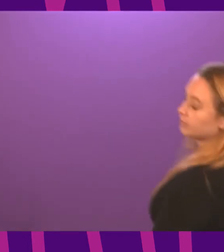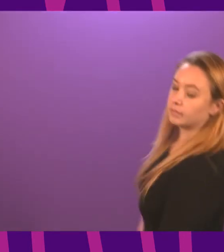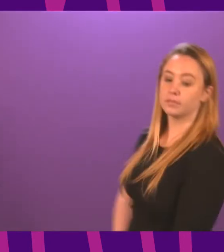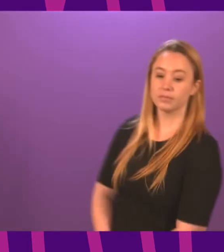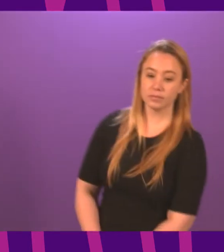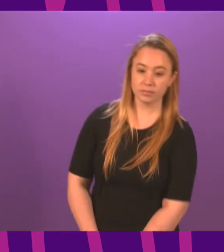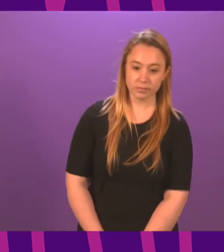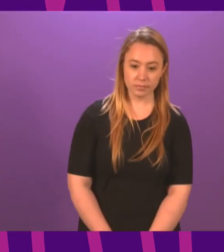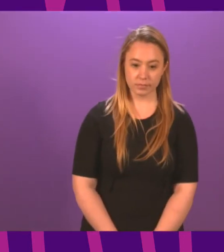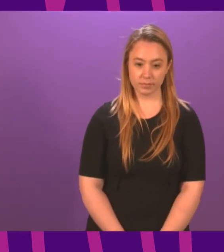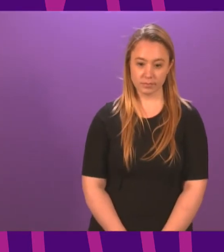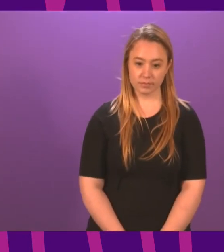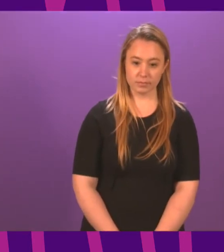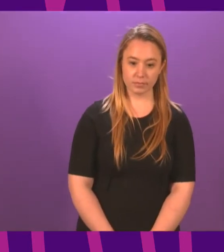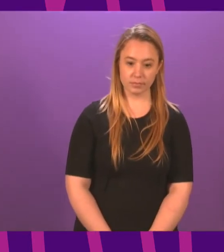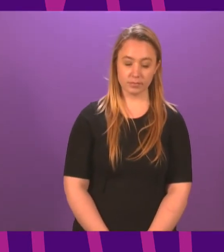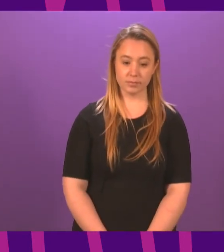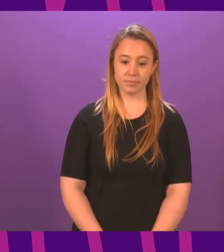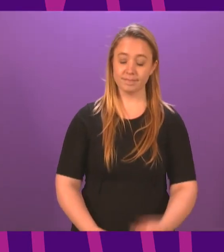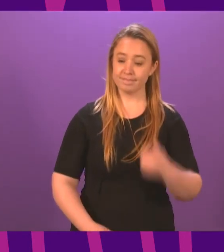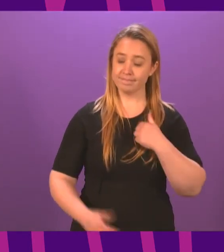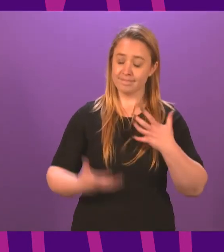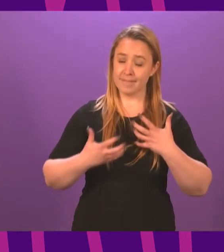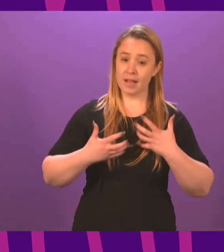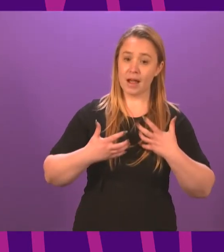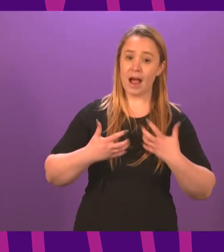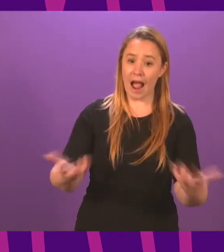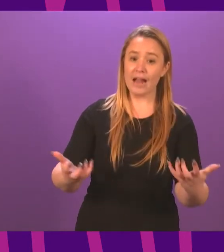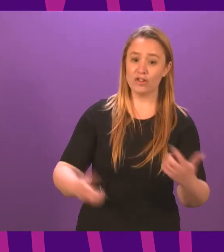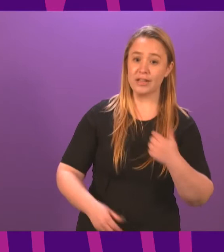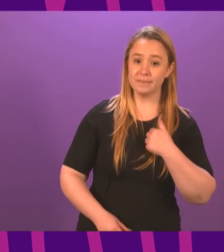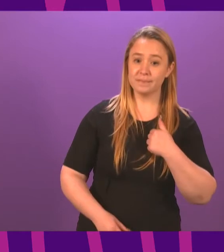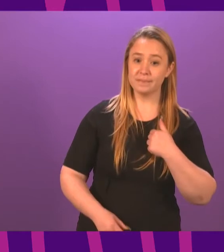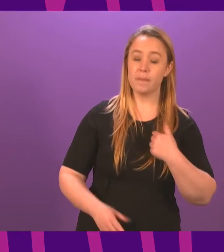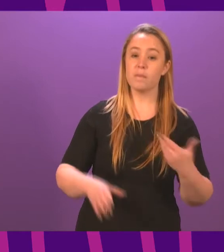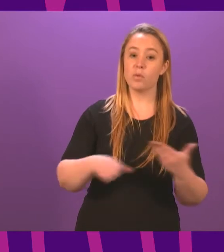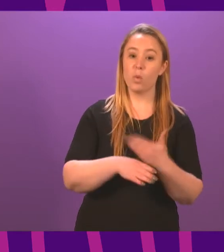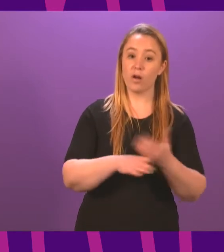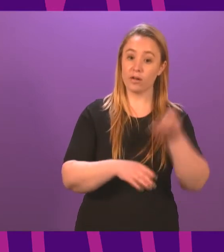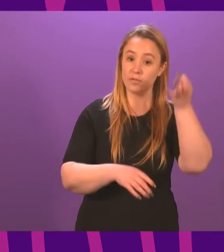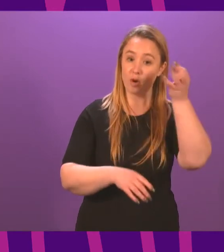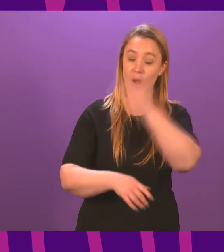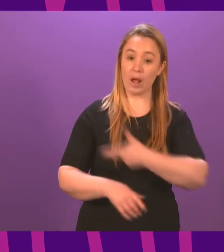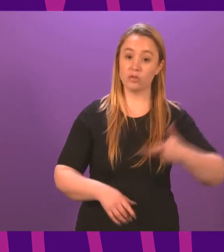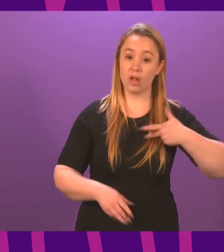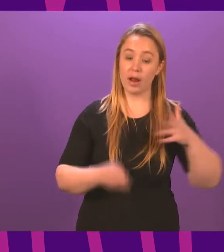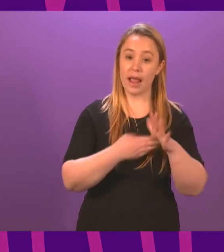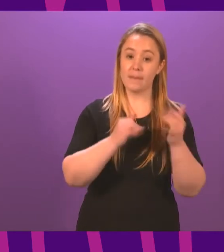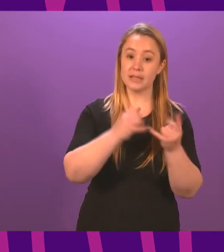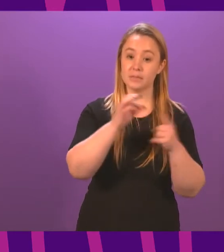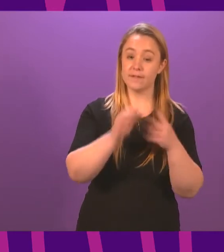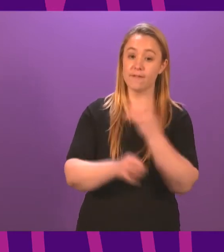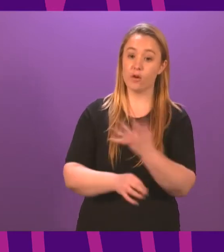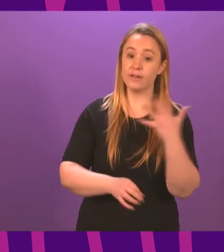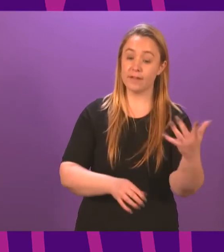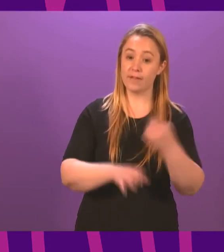Officer. Presiding Officer, I am angry. I am angry that the place I've worked for as a councillor and an MSP for 45 years of